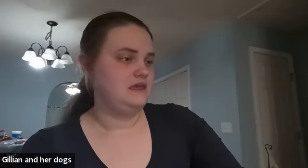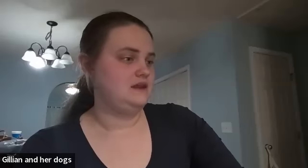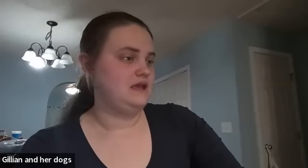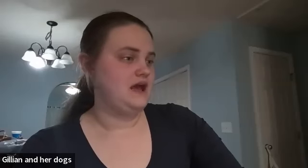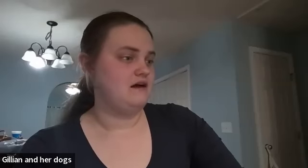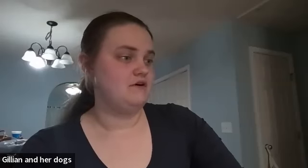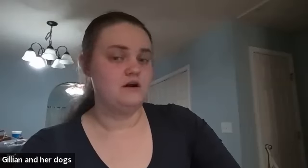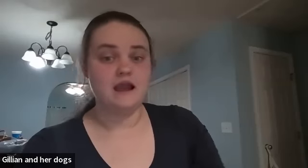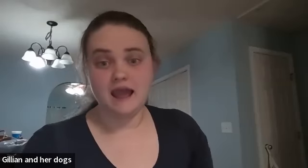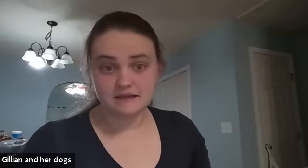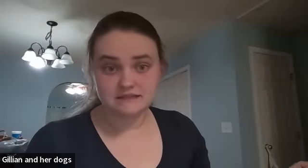Then we have our ask.